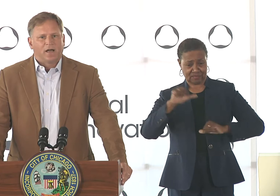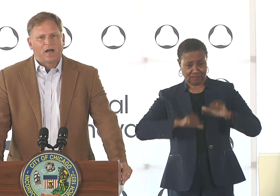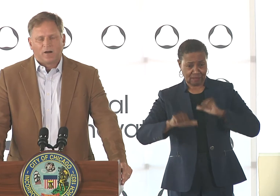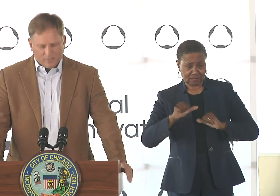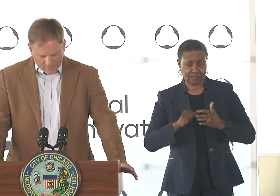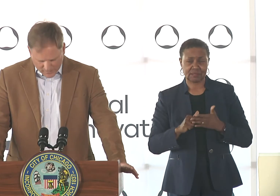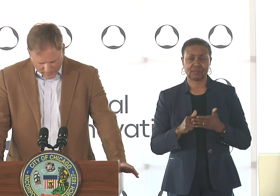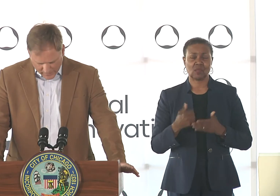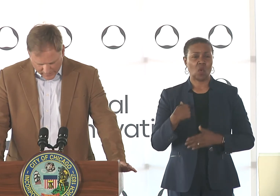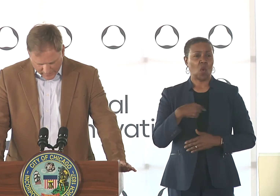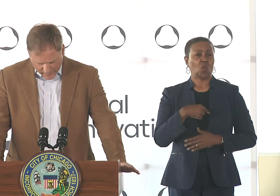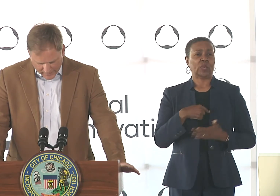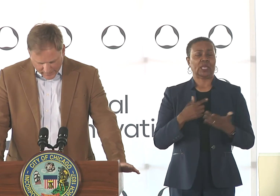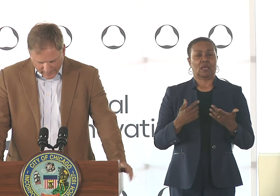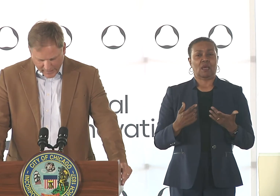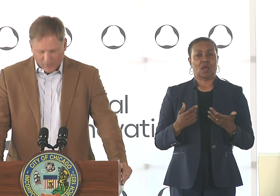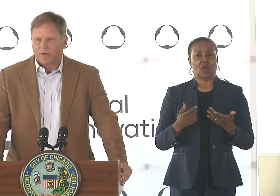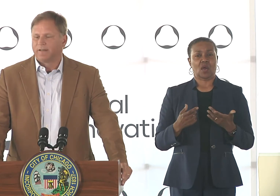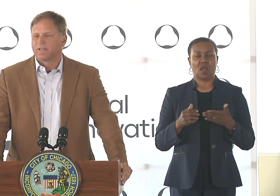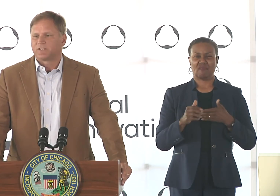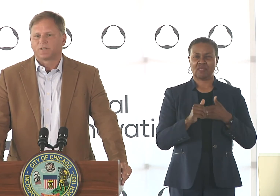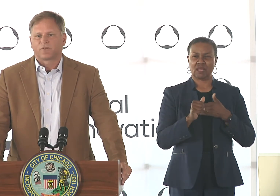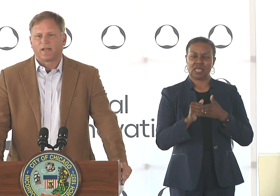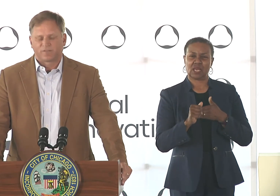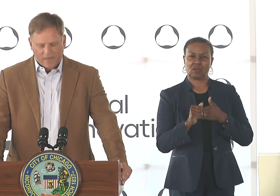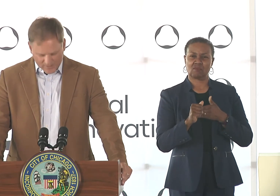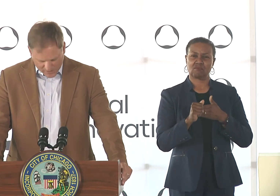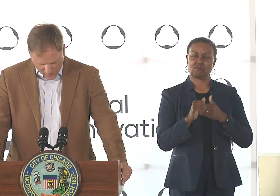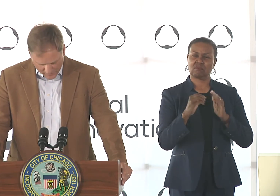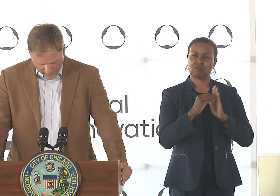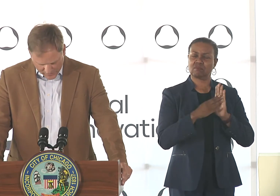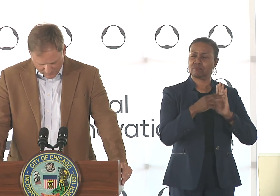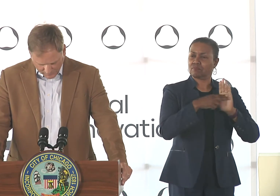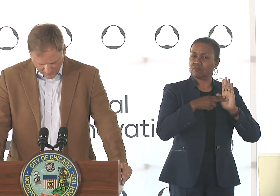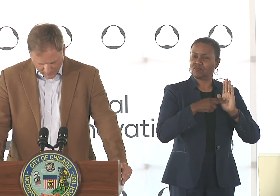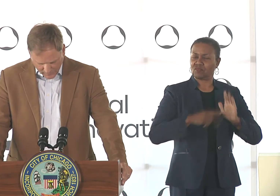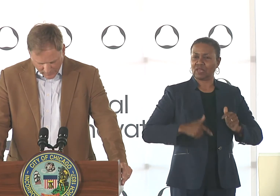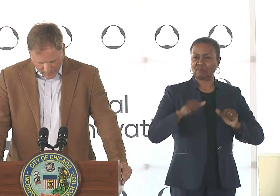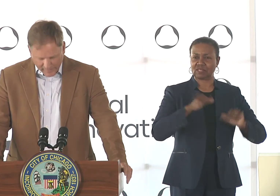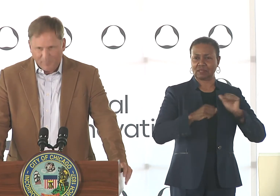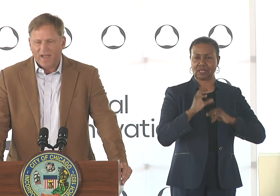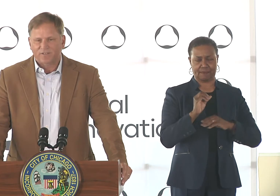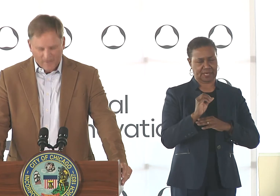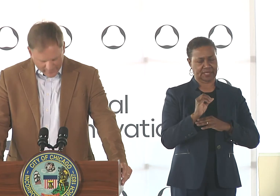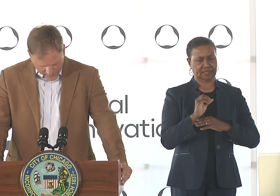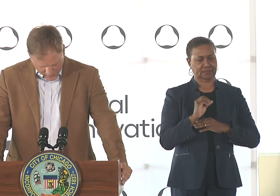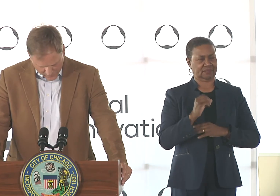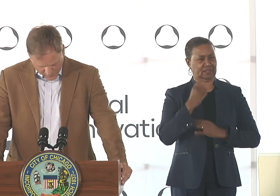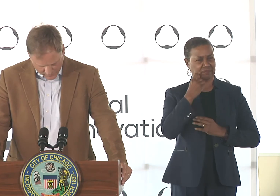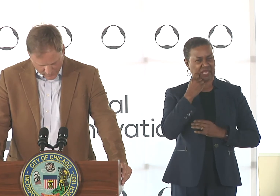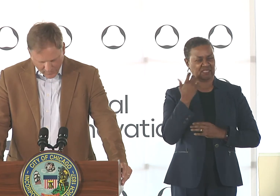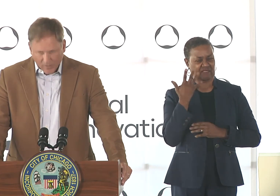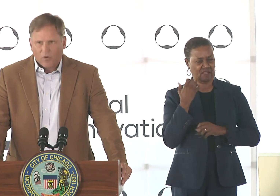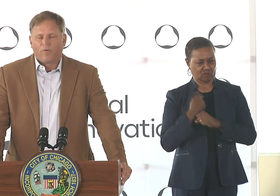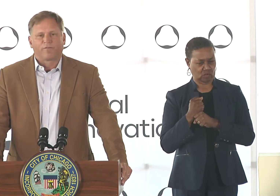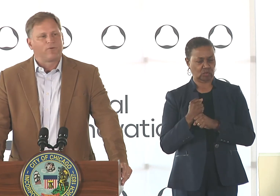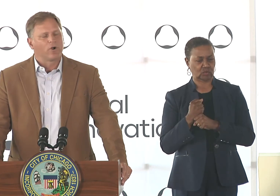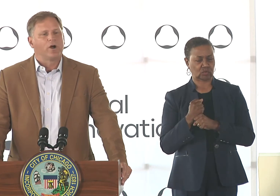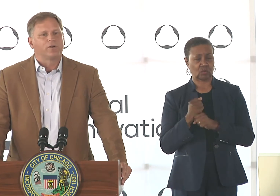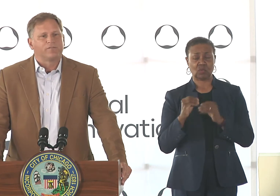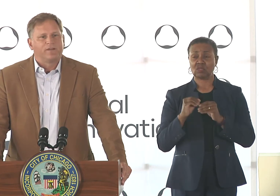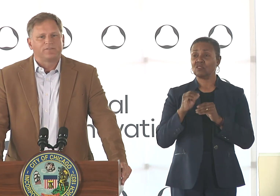We are the leader in listings for life sciences companies. In the past 5 years,